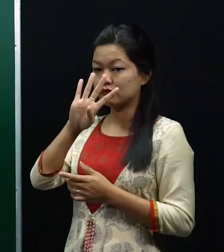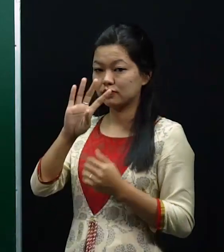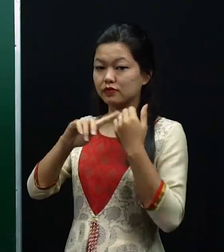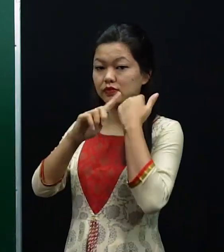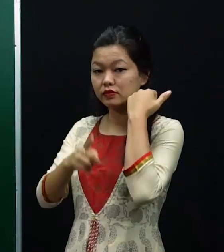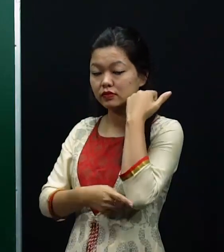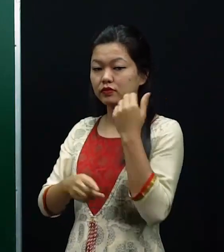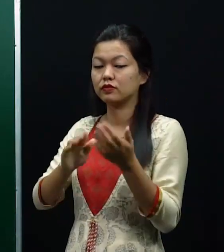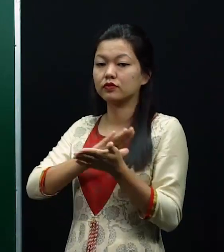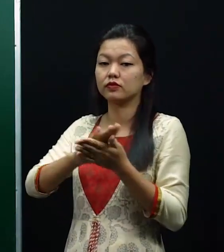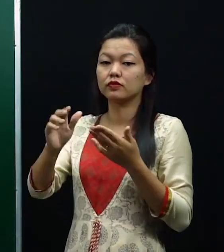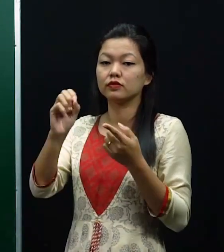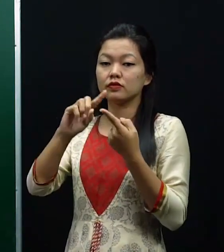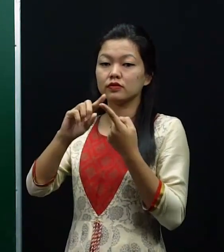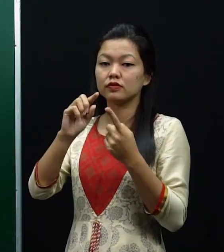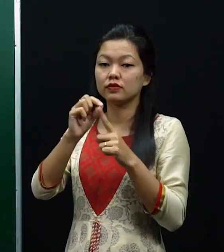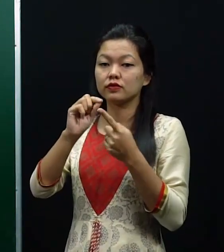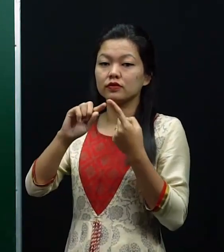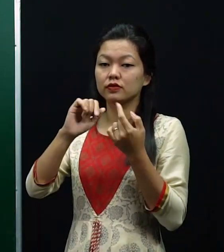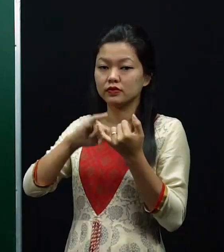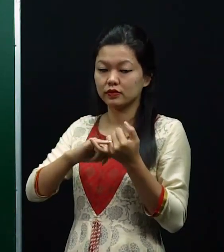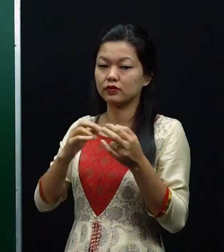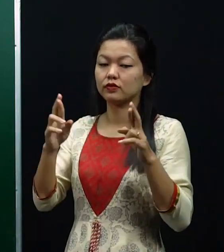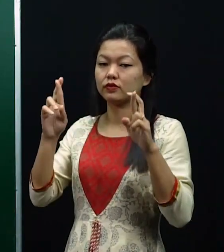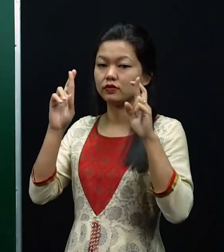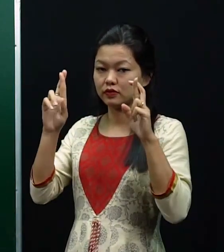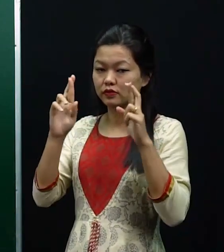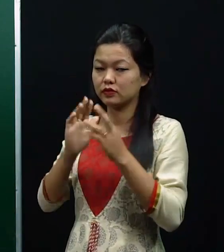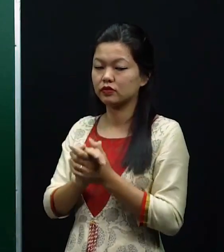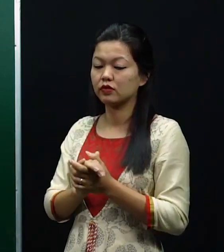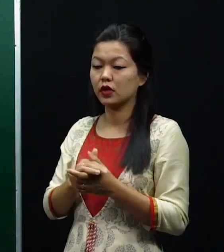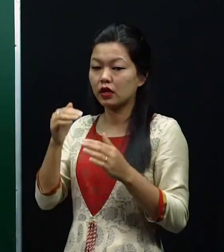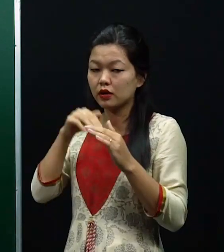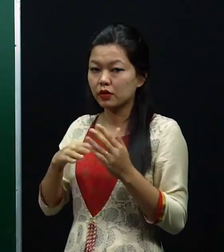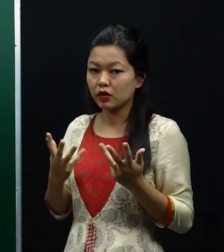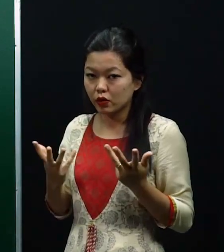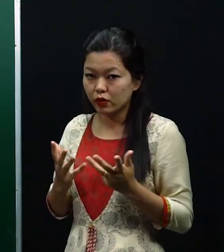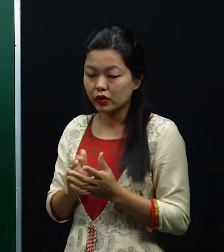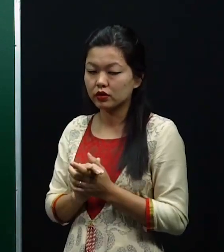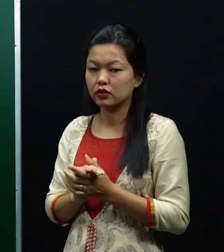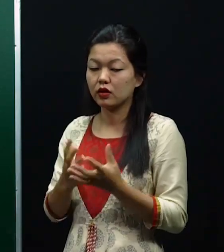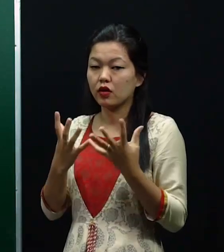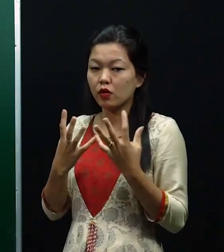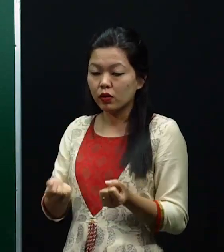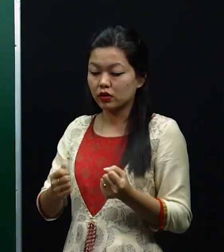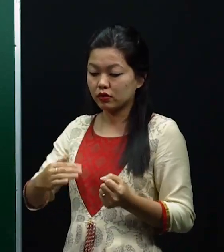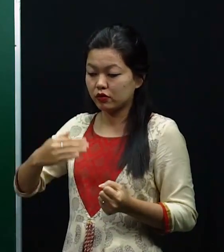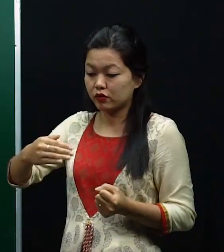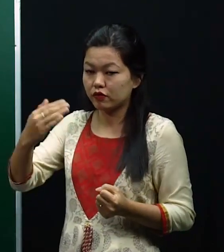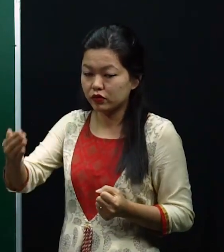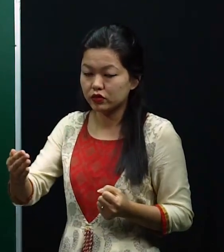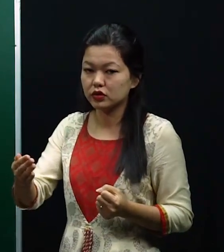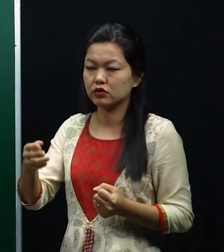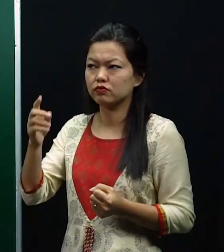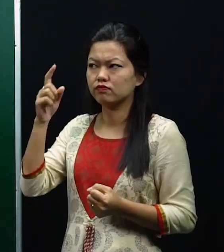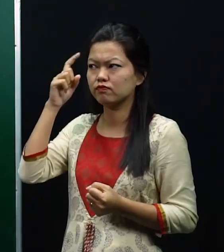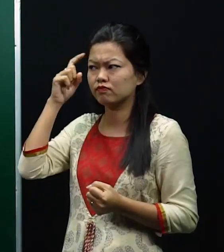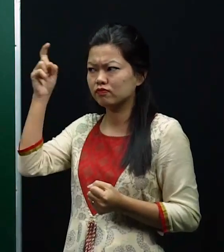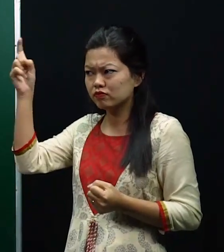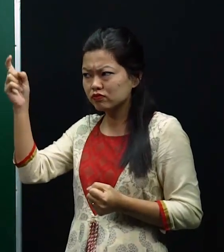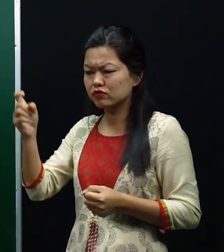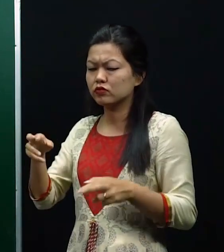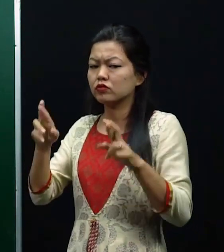with a legendary story. And the next word that I want to explain to you is hopes. You have come across the word hope a lot of